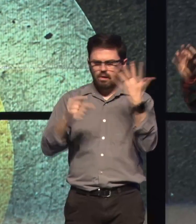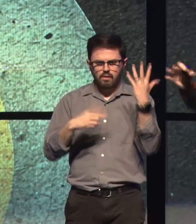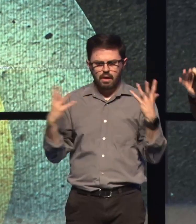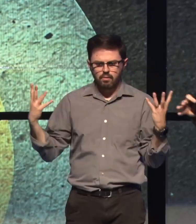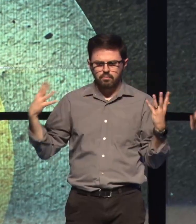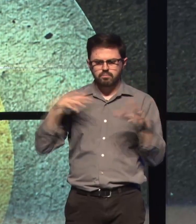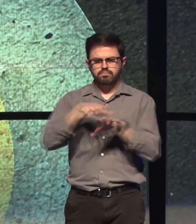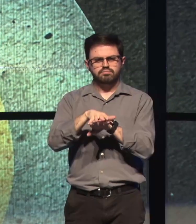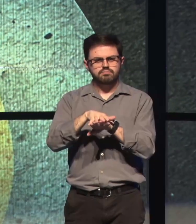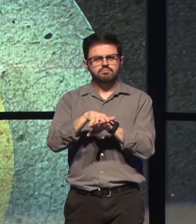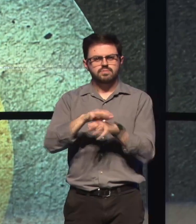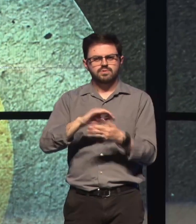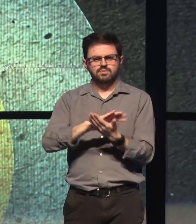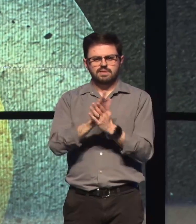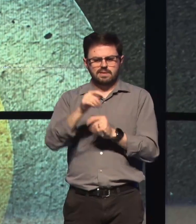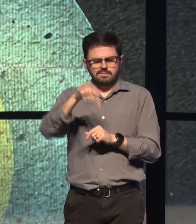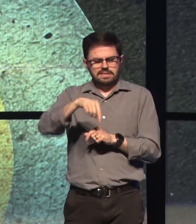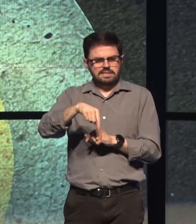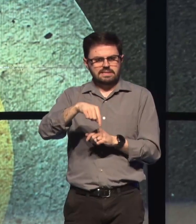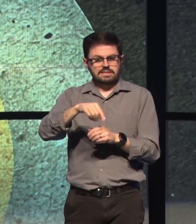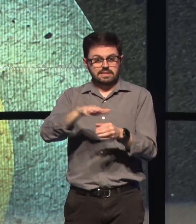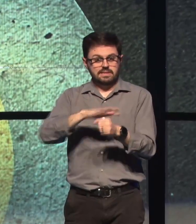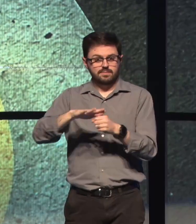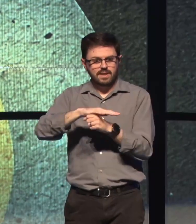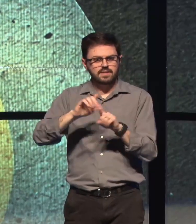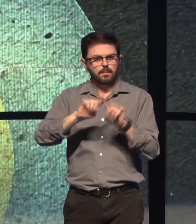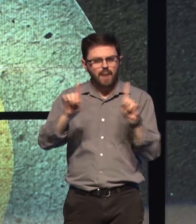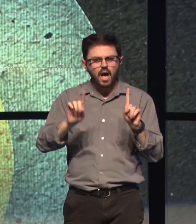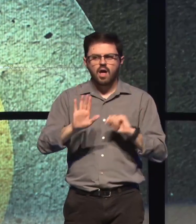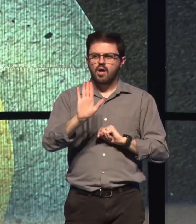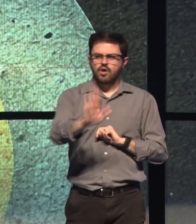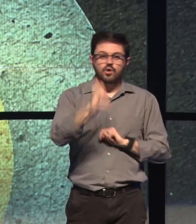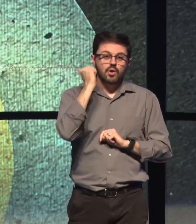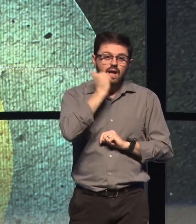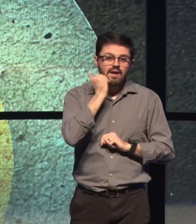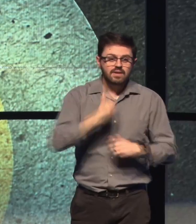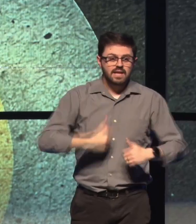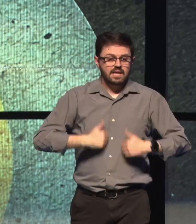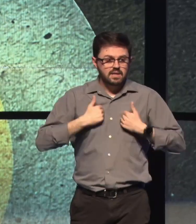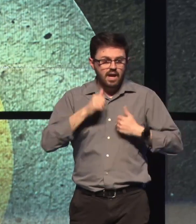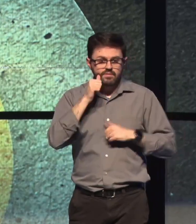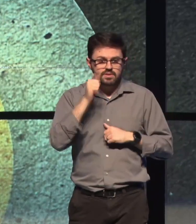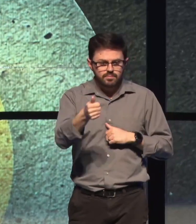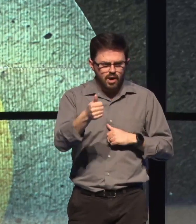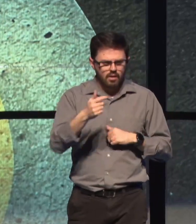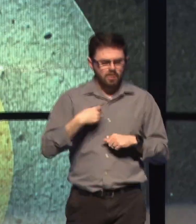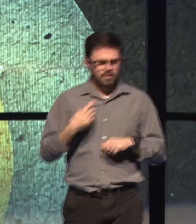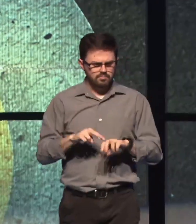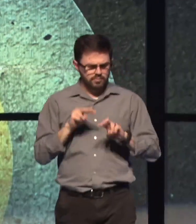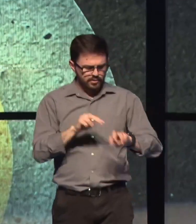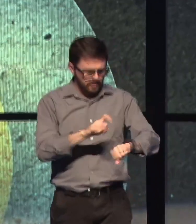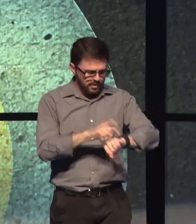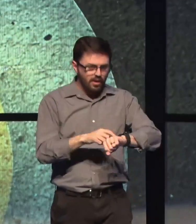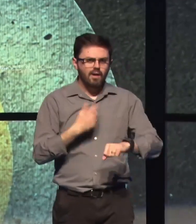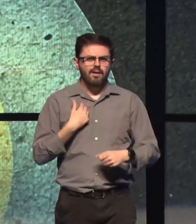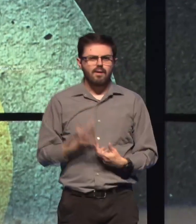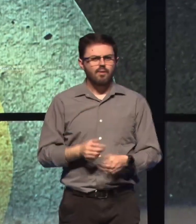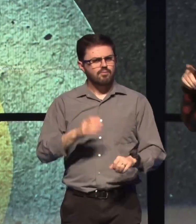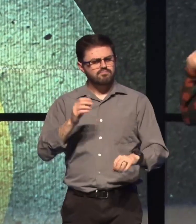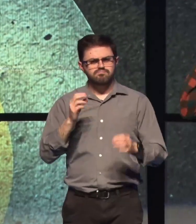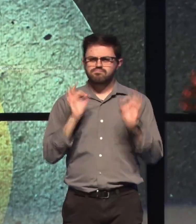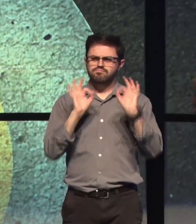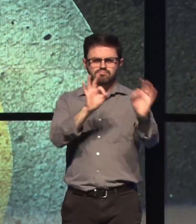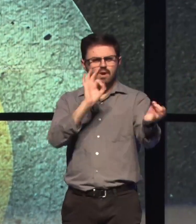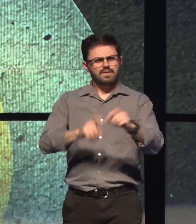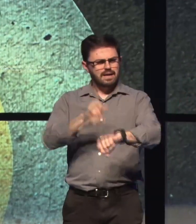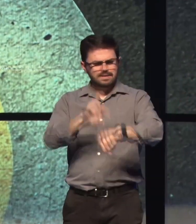in your everyday normal life, tomorrow, what time is it right now? Don't look at your clock. No, I'm actually on time today. How you like them apples? 10:30. Where